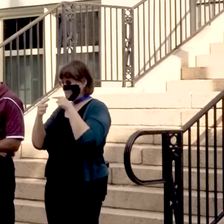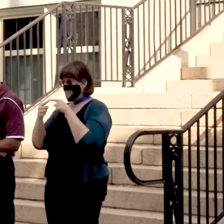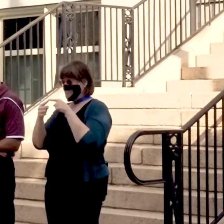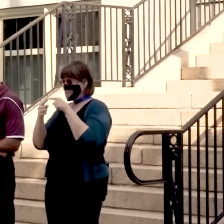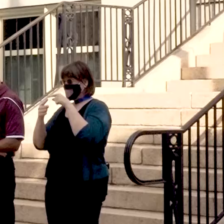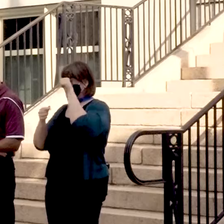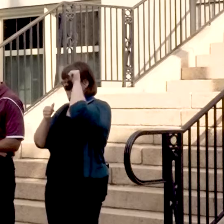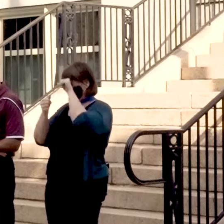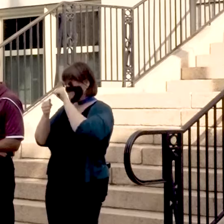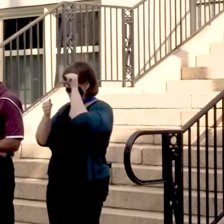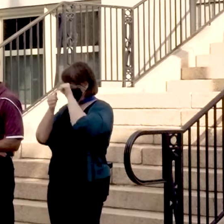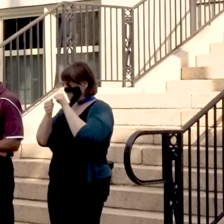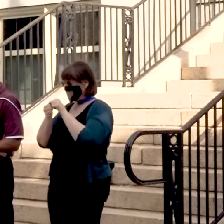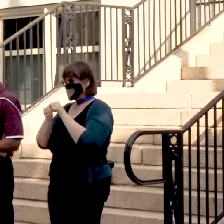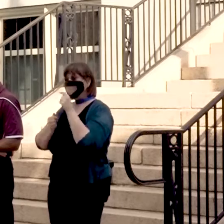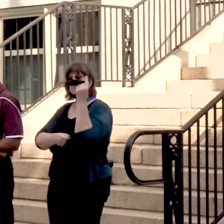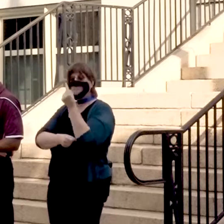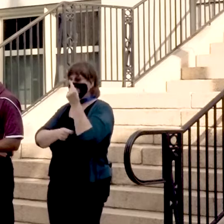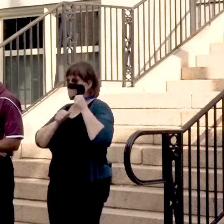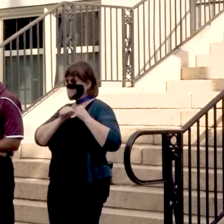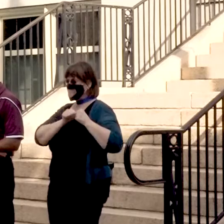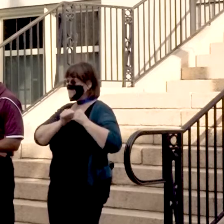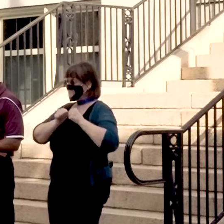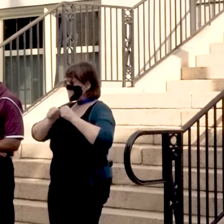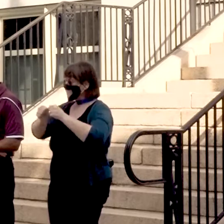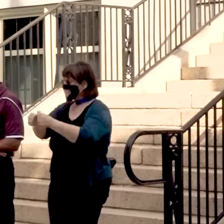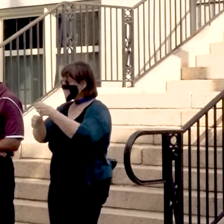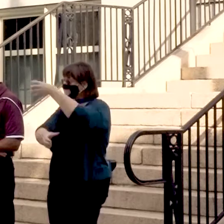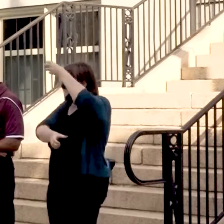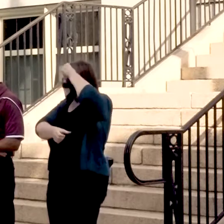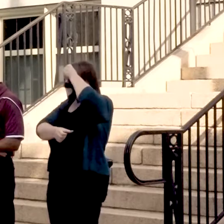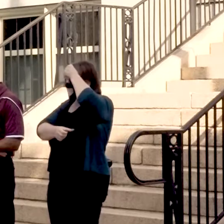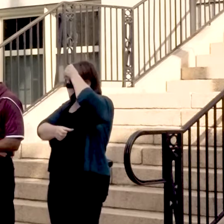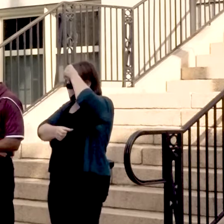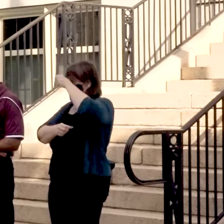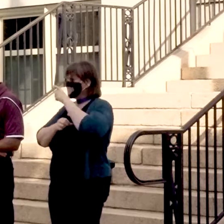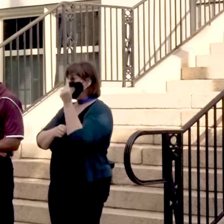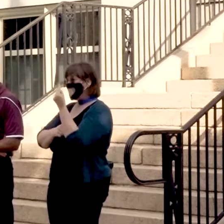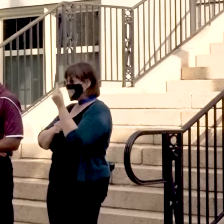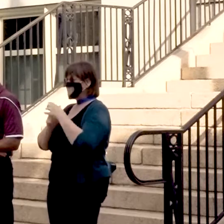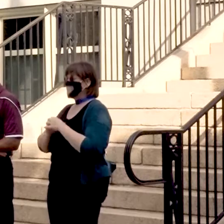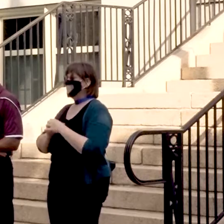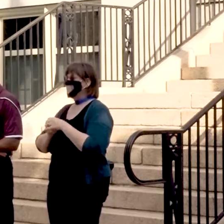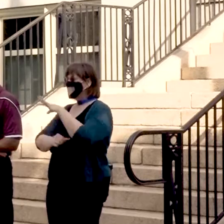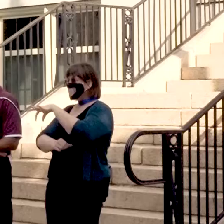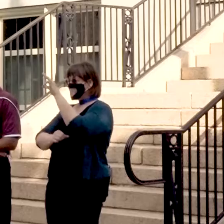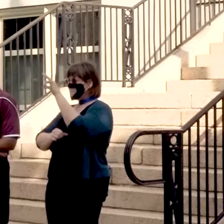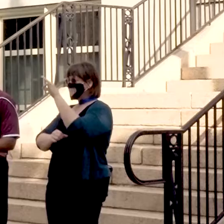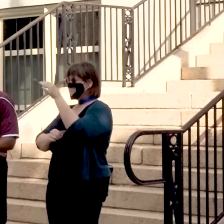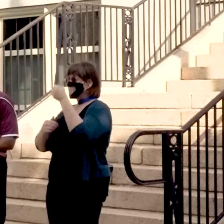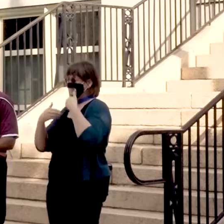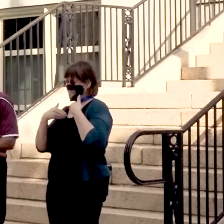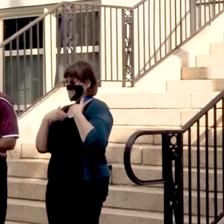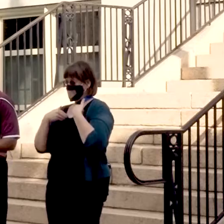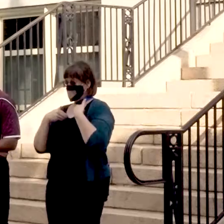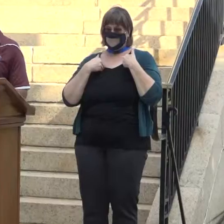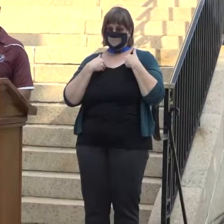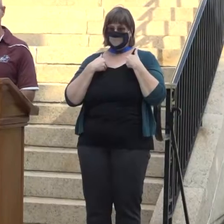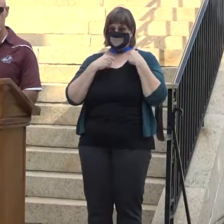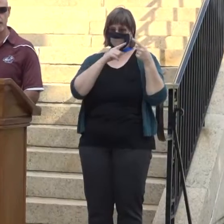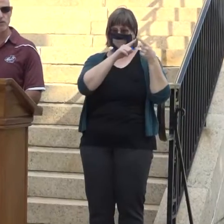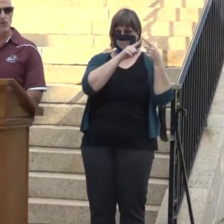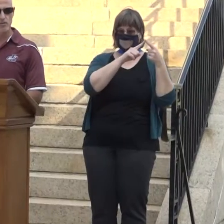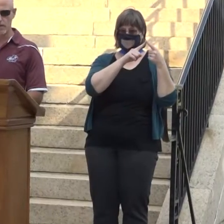memories will always be there for the rest of our lives. The choice we do have is whether or not